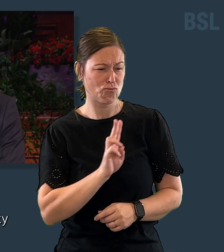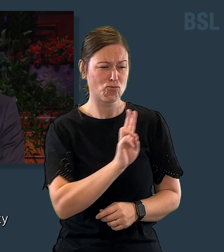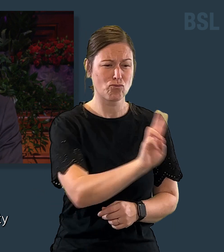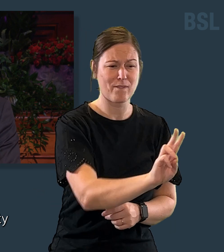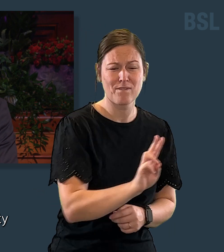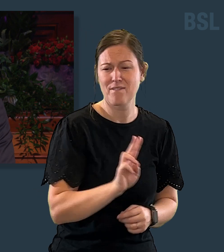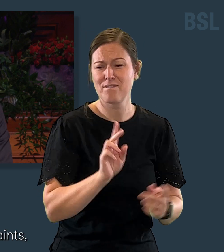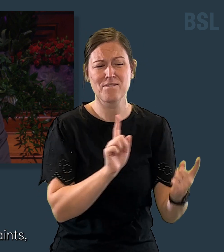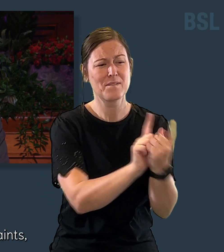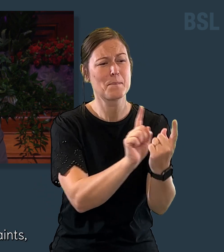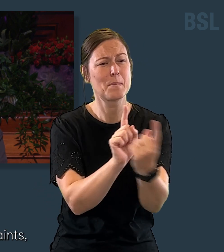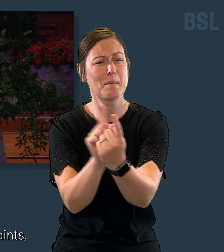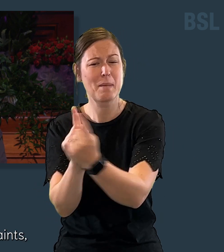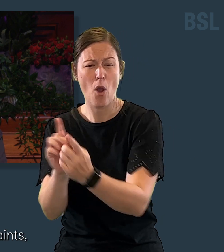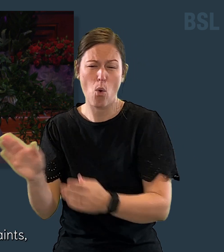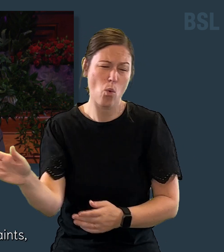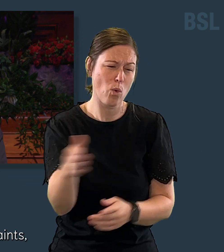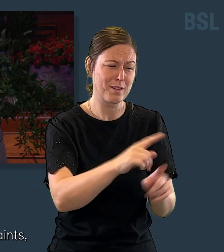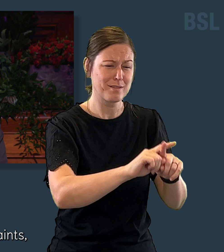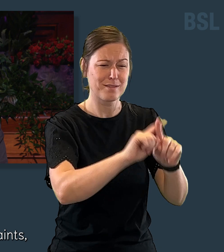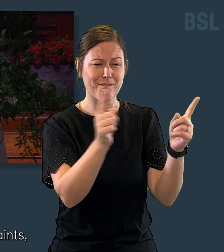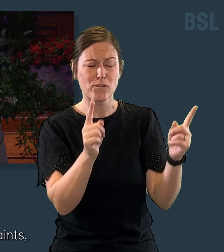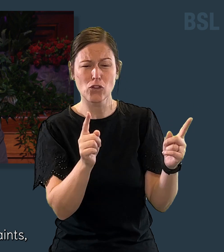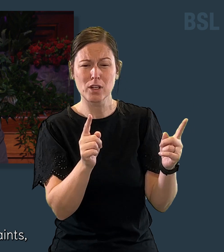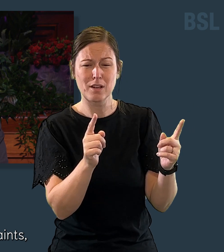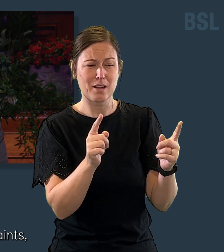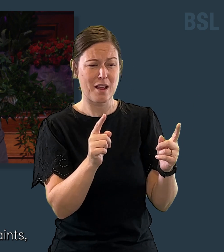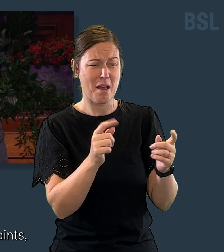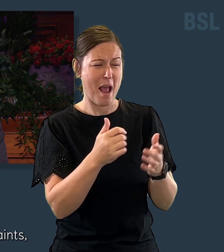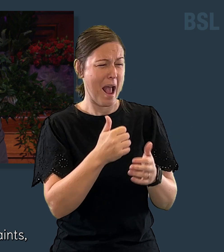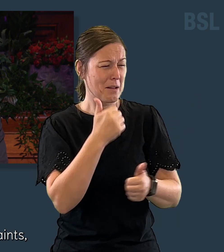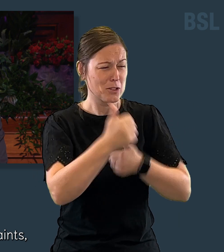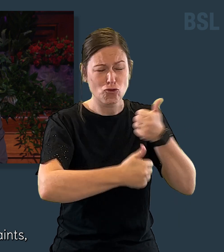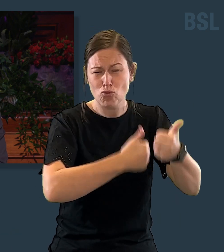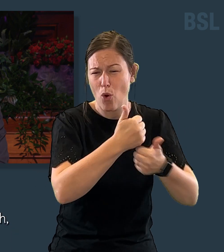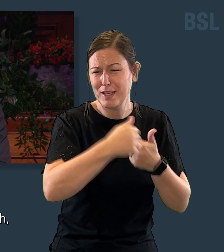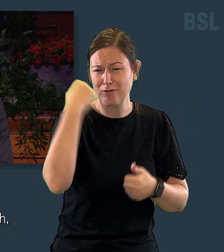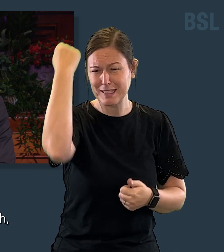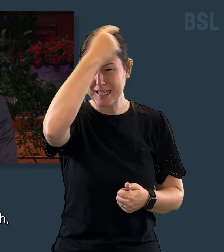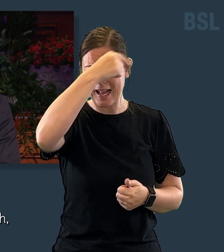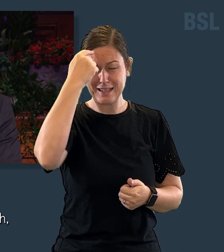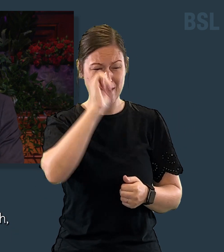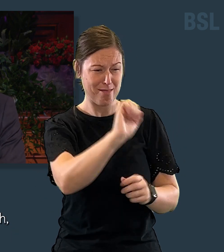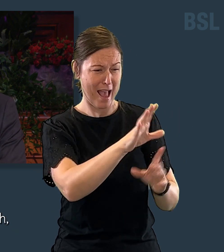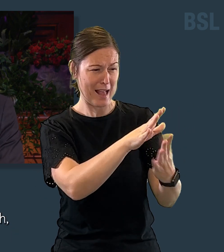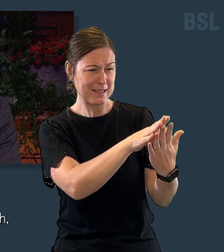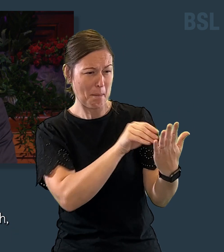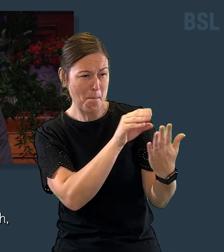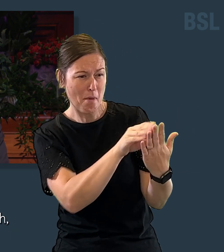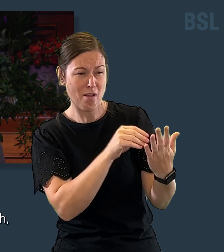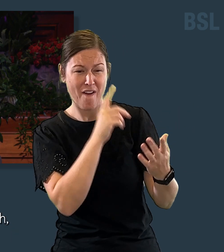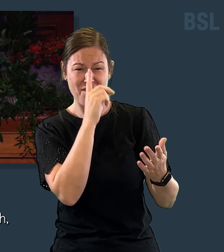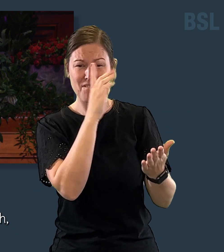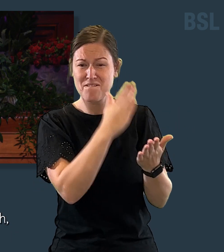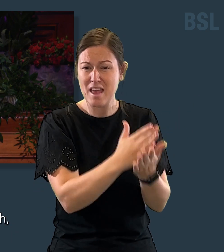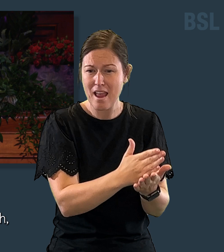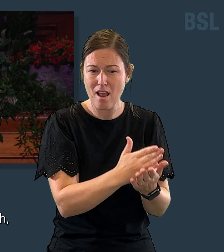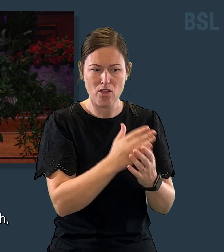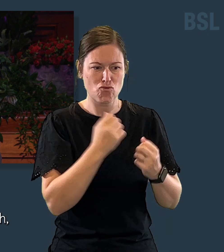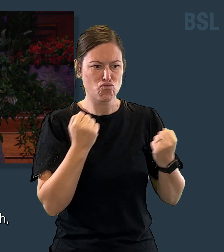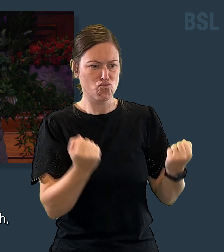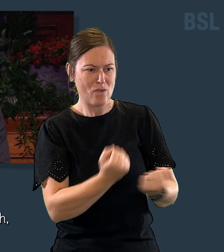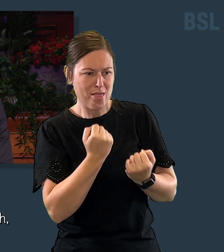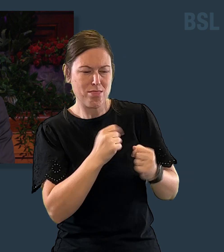had to meet some of these extraordinary saints, for their many examples of faith, strength, and